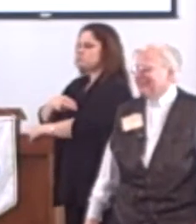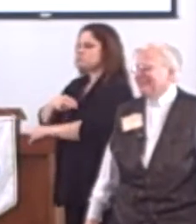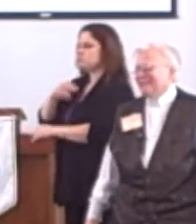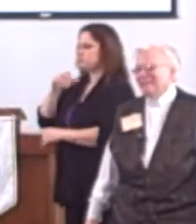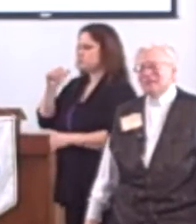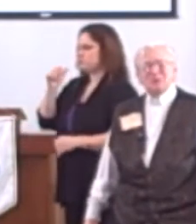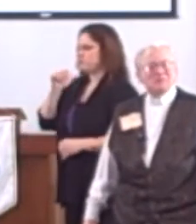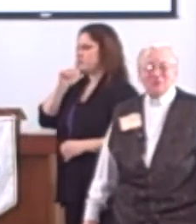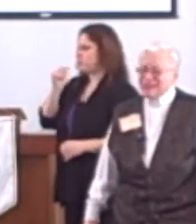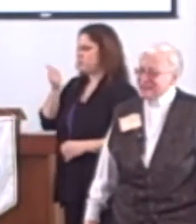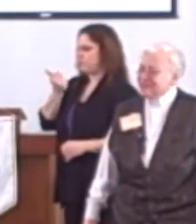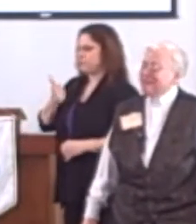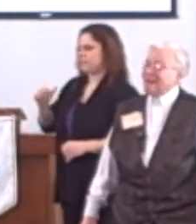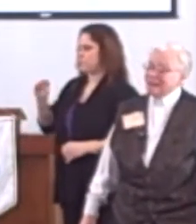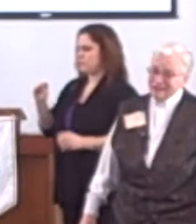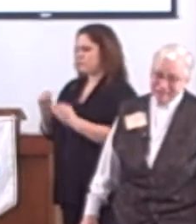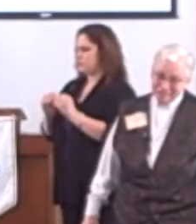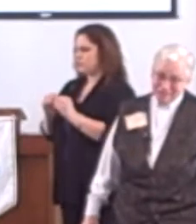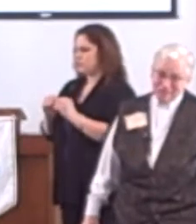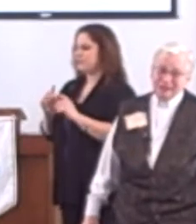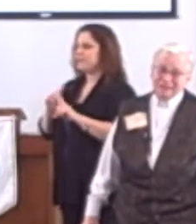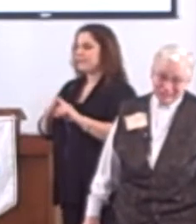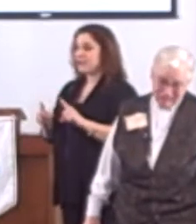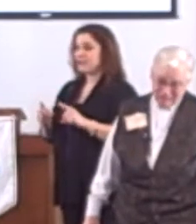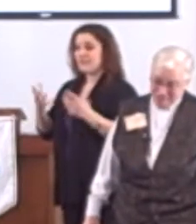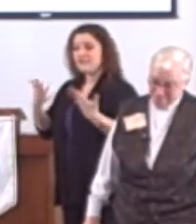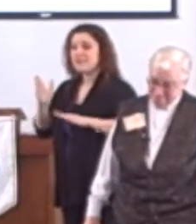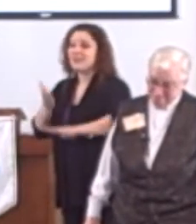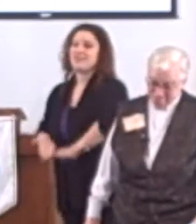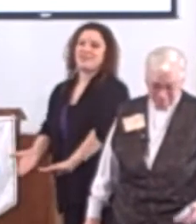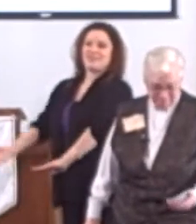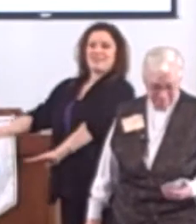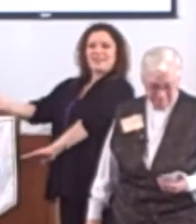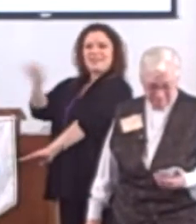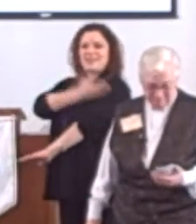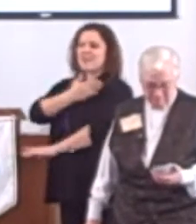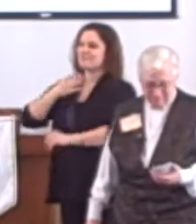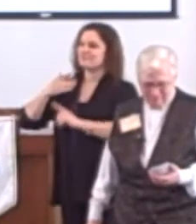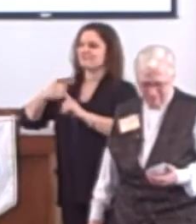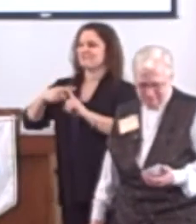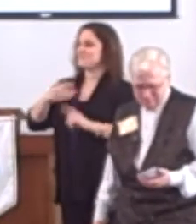But we are not there yet.